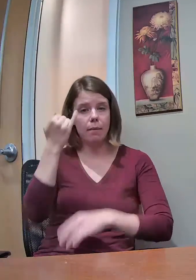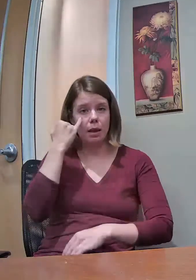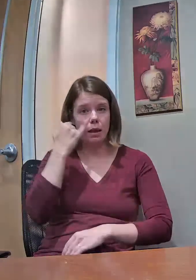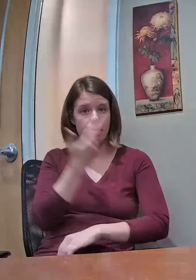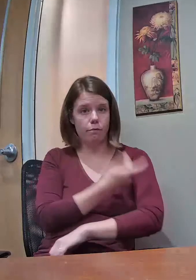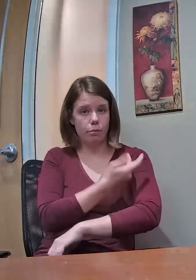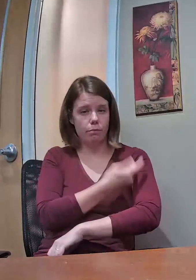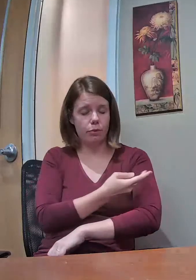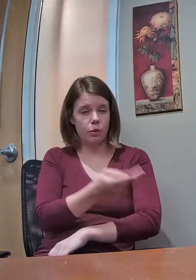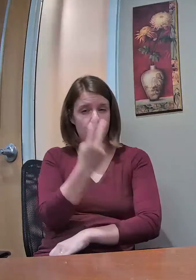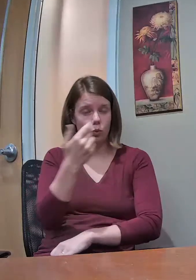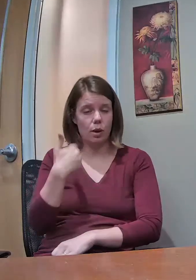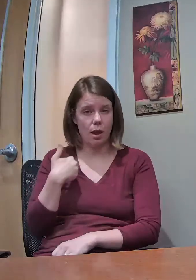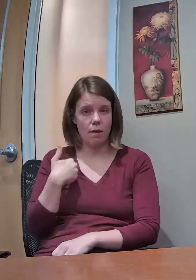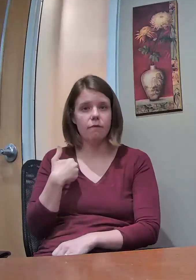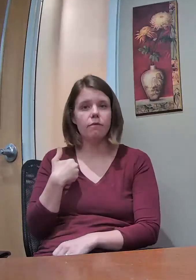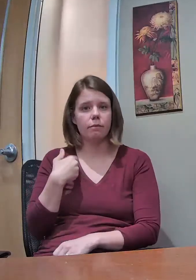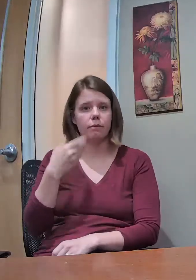And I think that